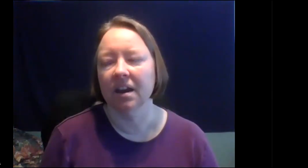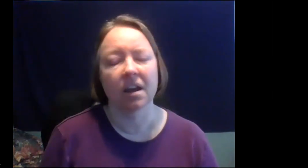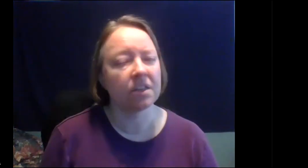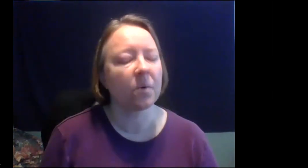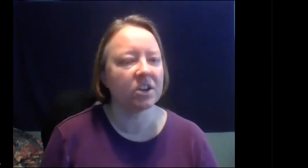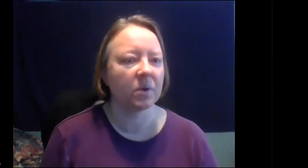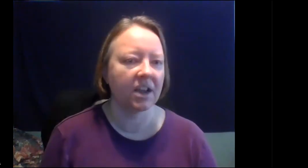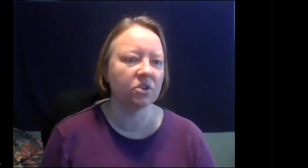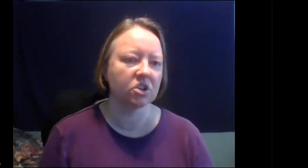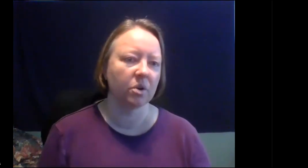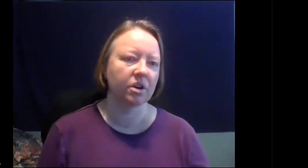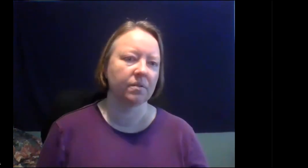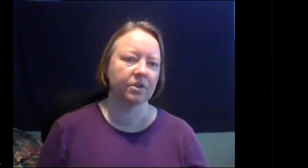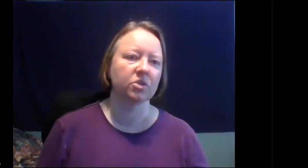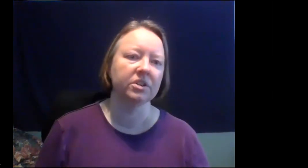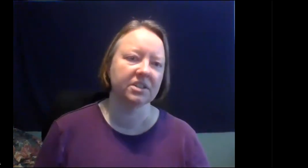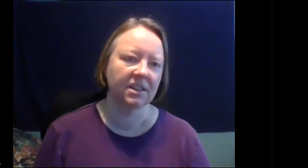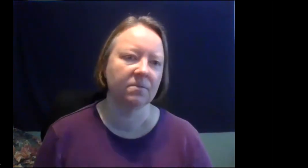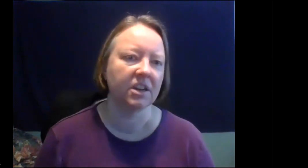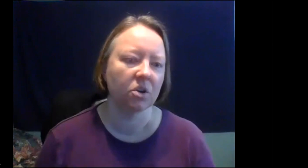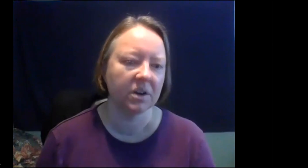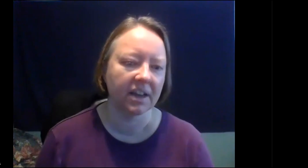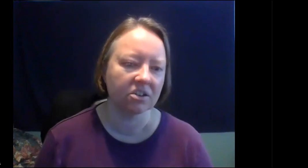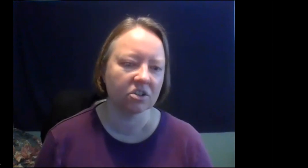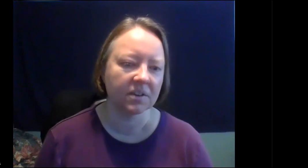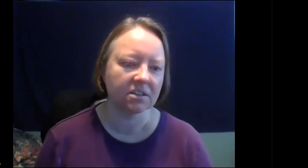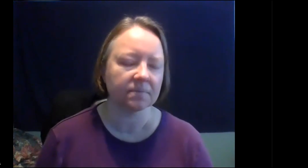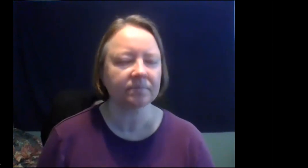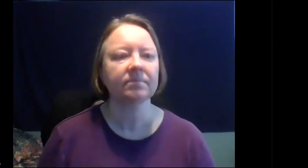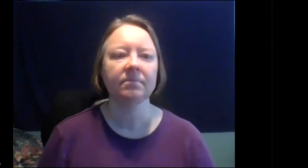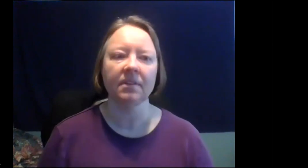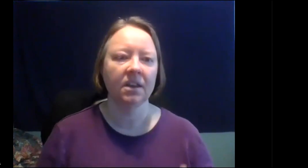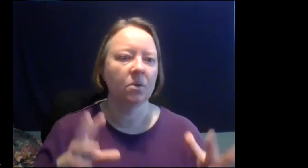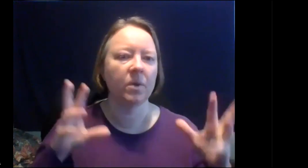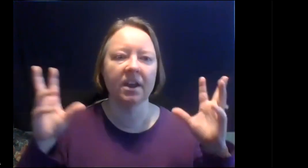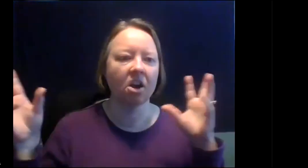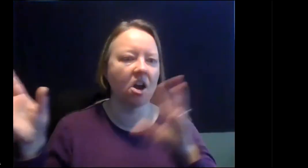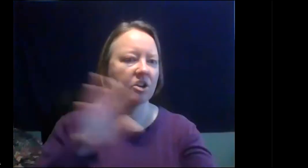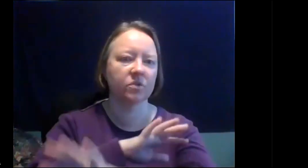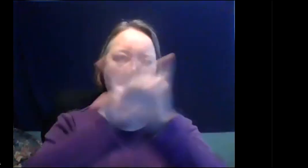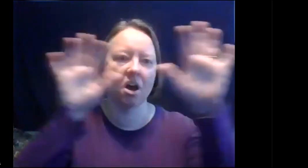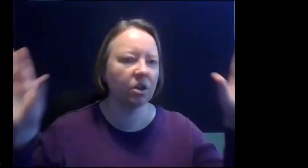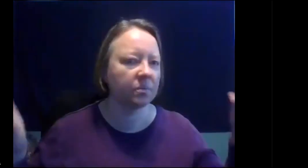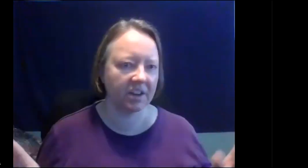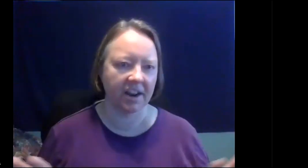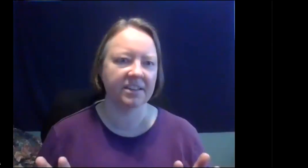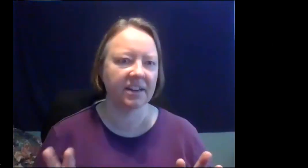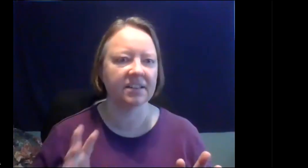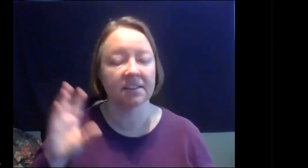And otherwise, when I used to work for Sorensen in the video relay service, we had calls from all over the United States and